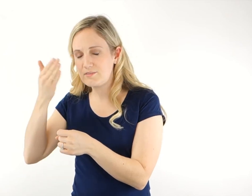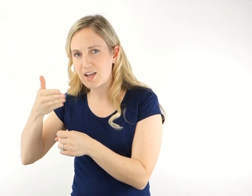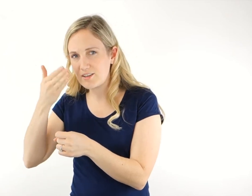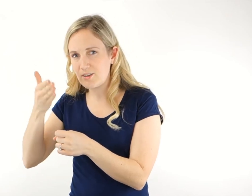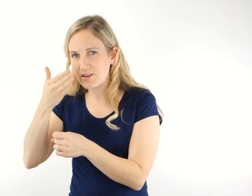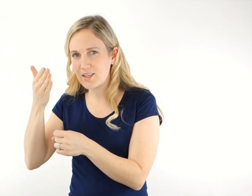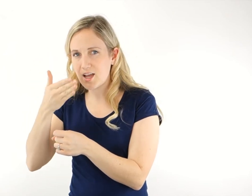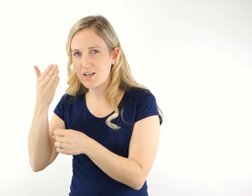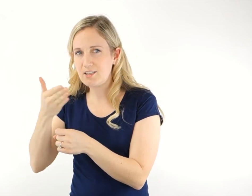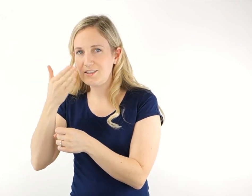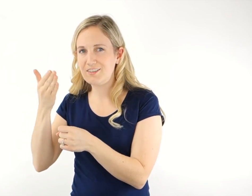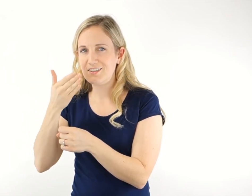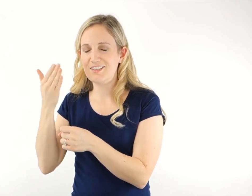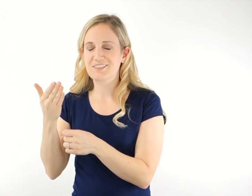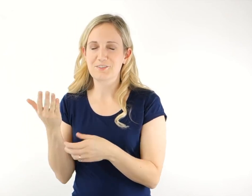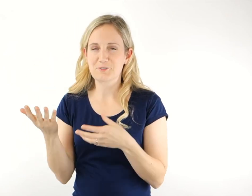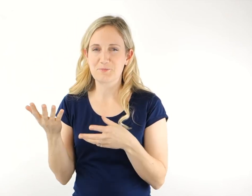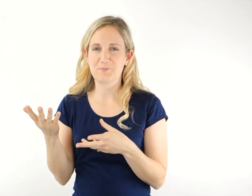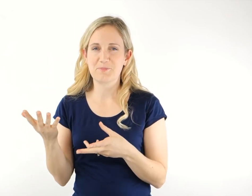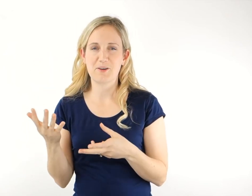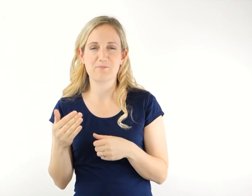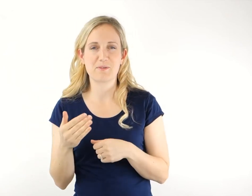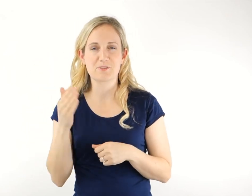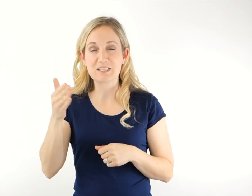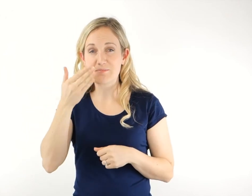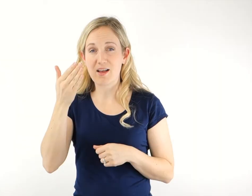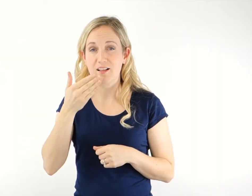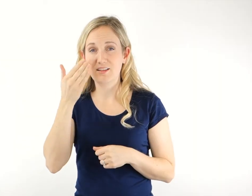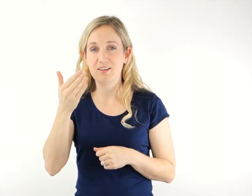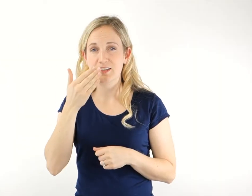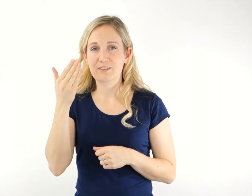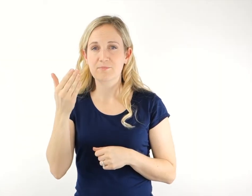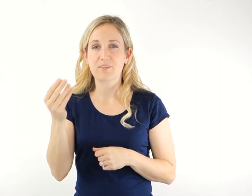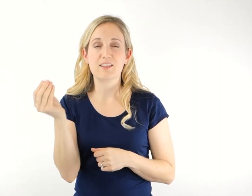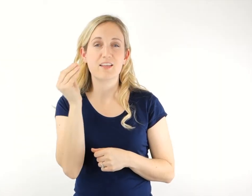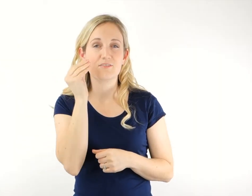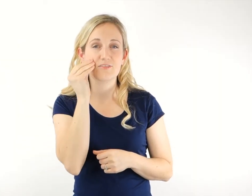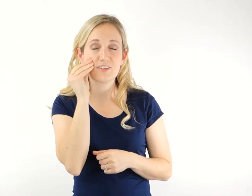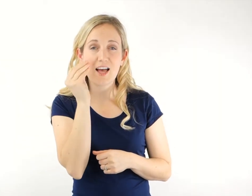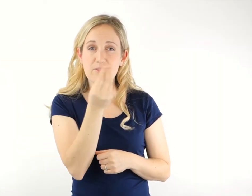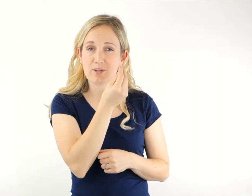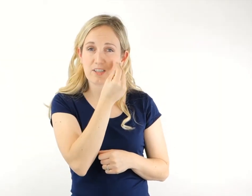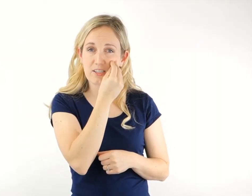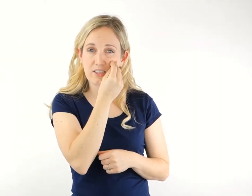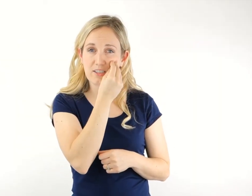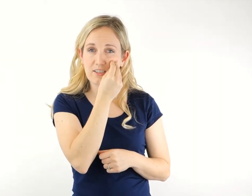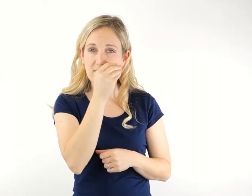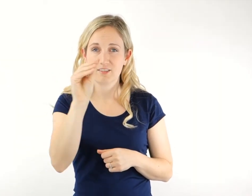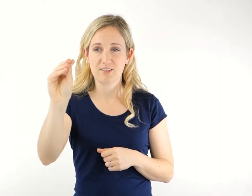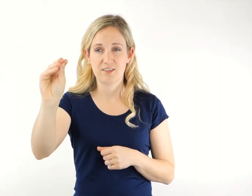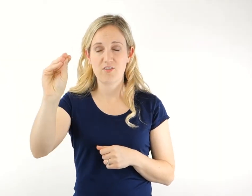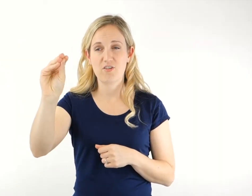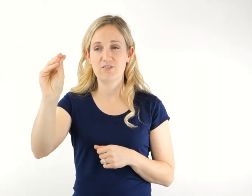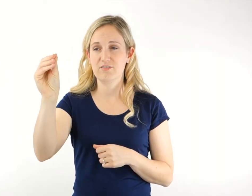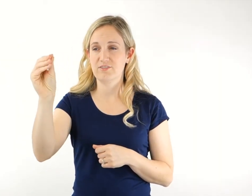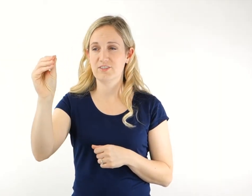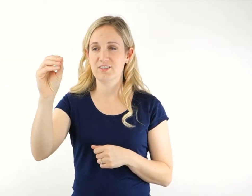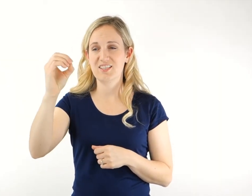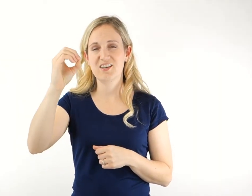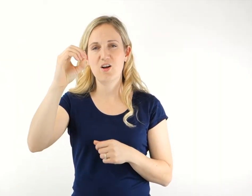kind of go like that. So that's how I remember smell. And then flower, have all of your, it's like an O